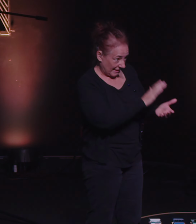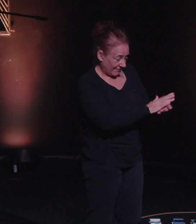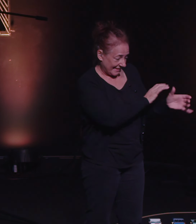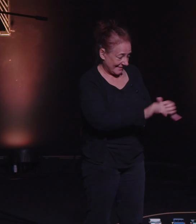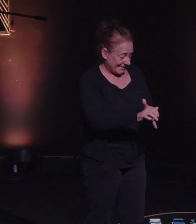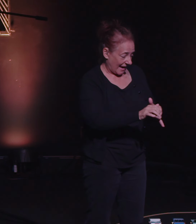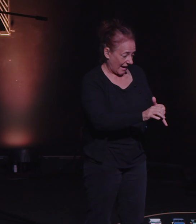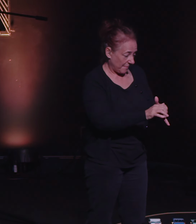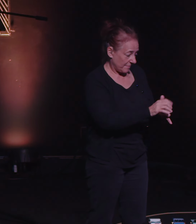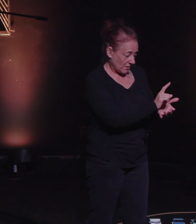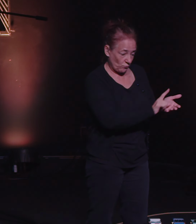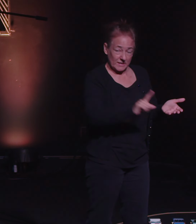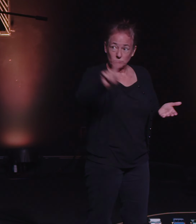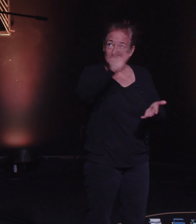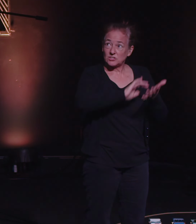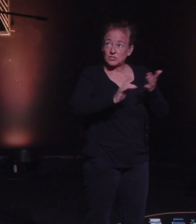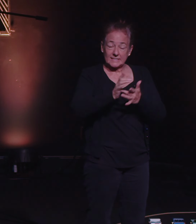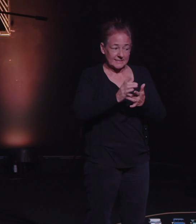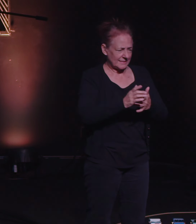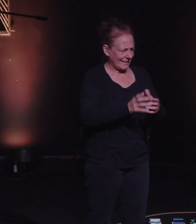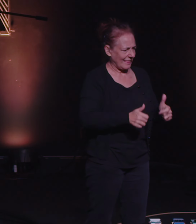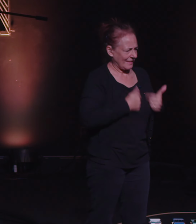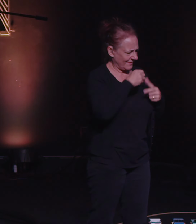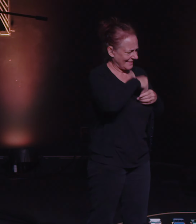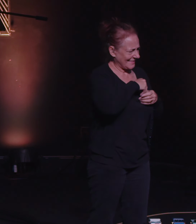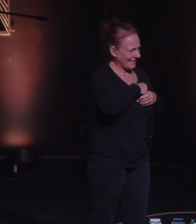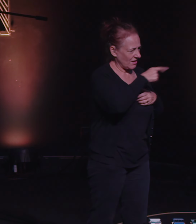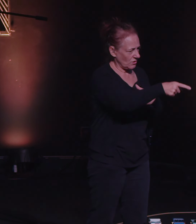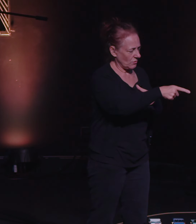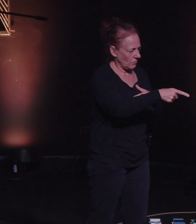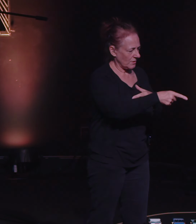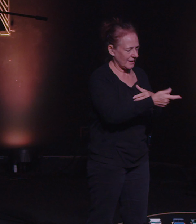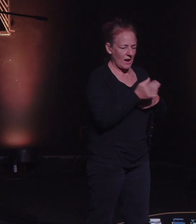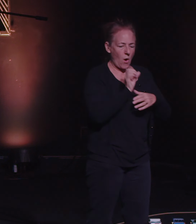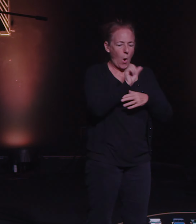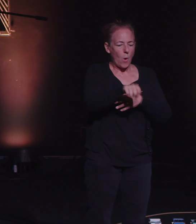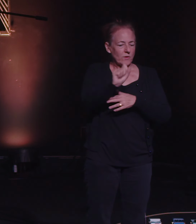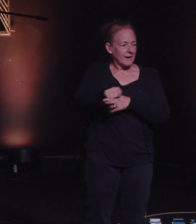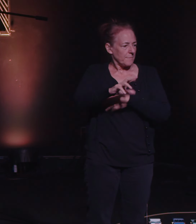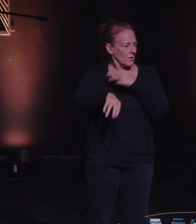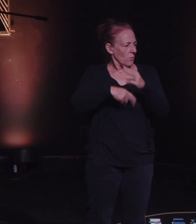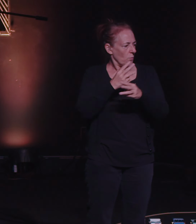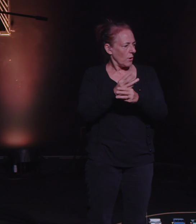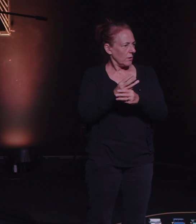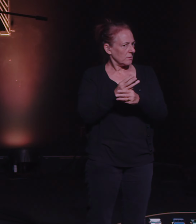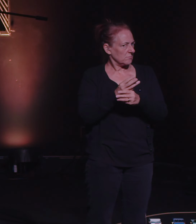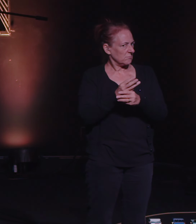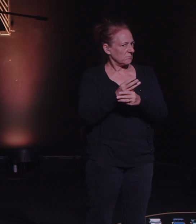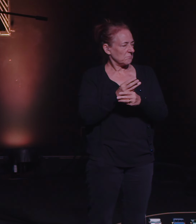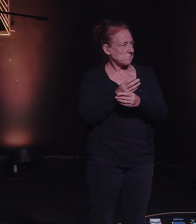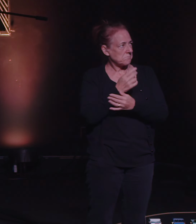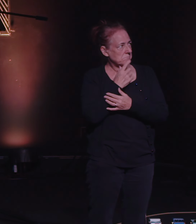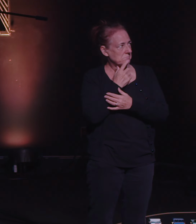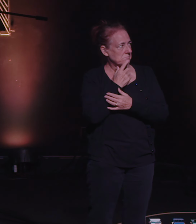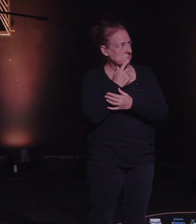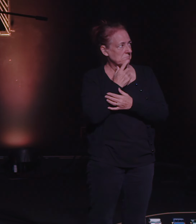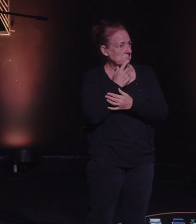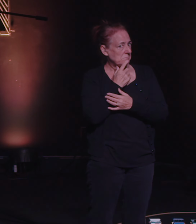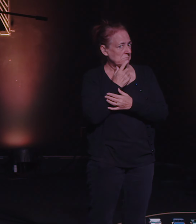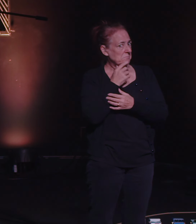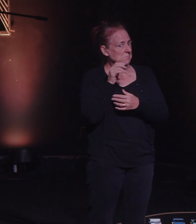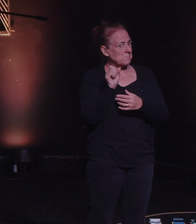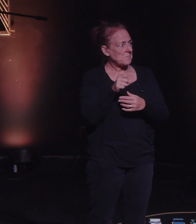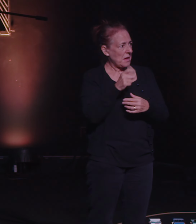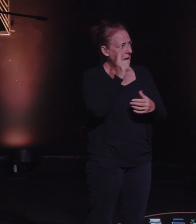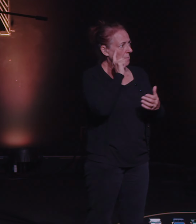that raised Jesus from the dead that lives in you can overcome anything that you're going to deal with out in this world and can give you the words to say to anybody you're going to encounter? I think that I would